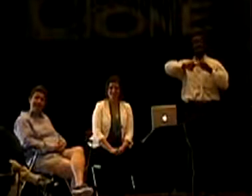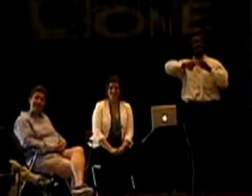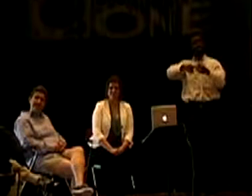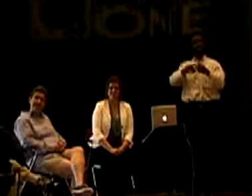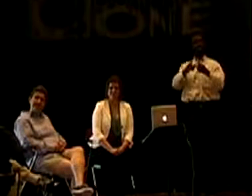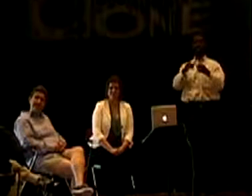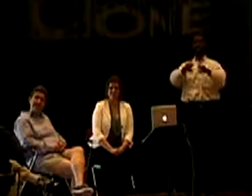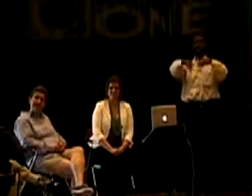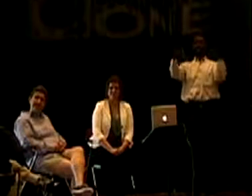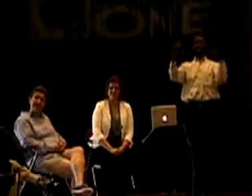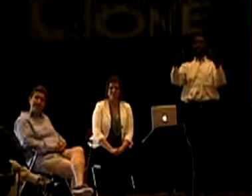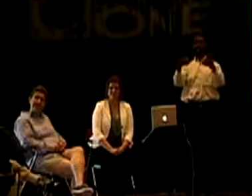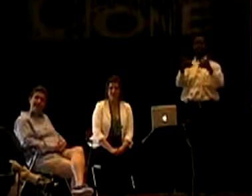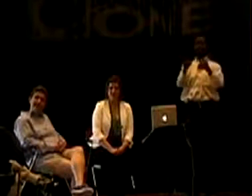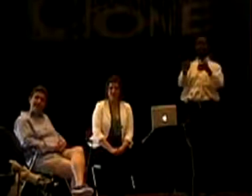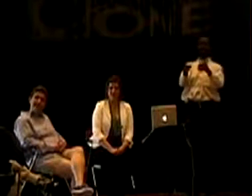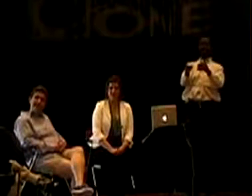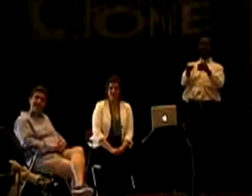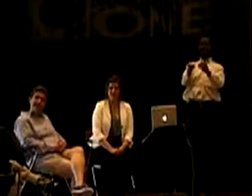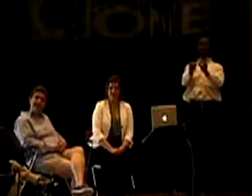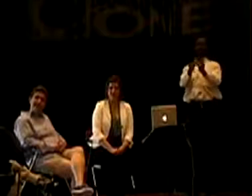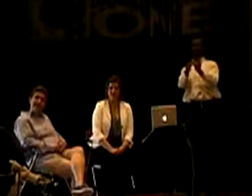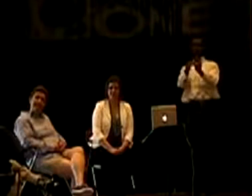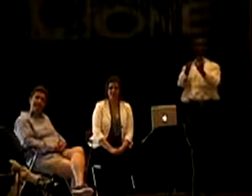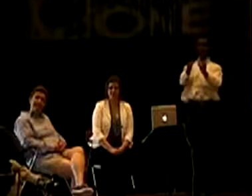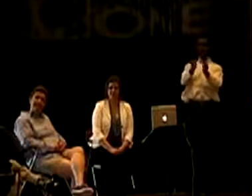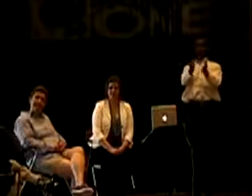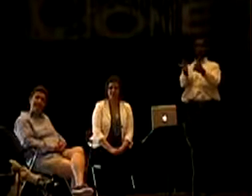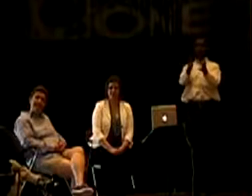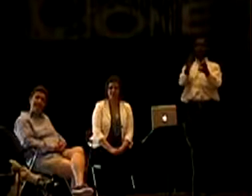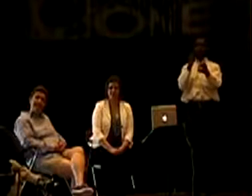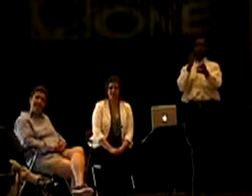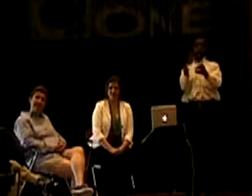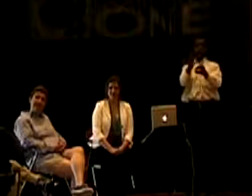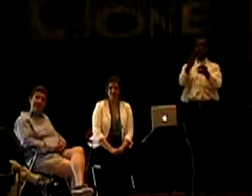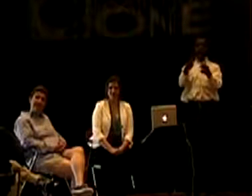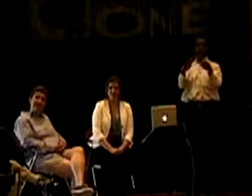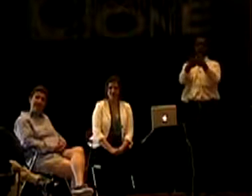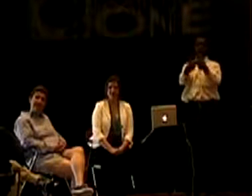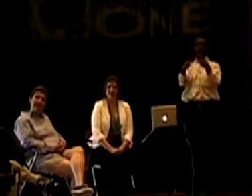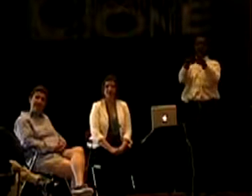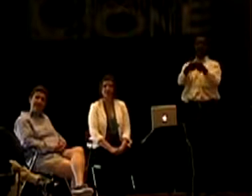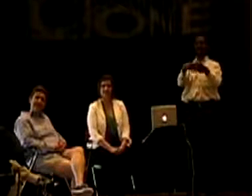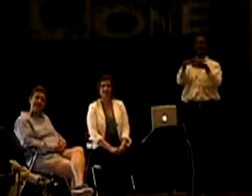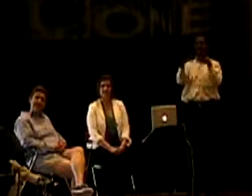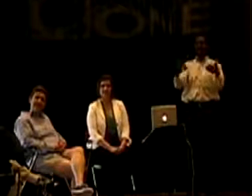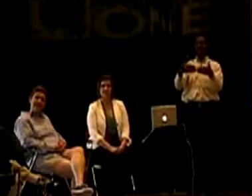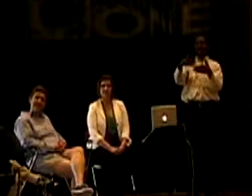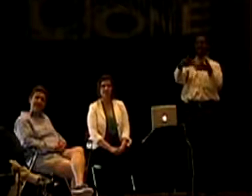In the beginning of that relationship, there were a lot of cultural conflicts. And